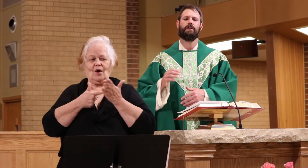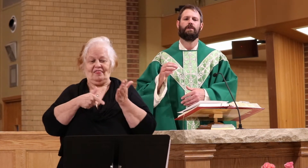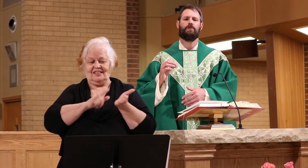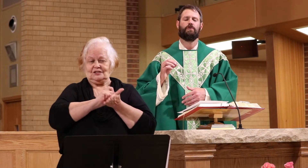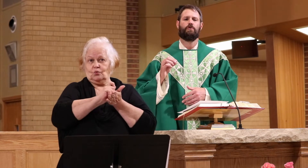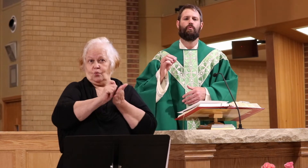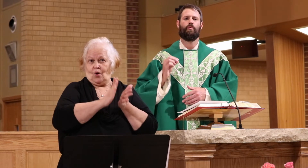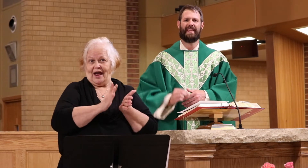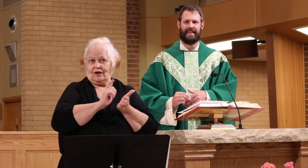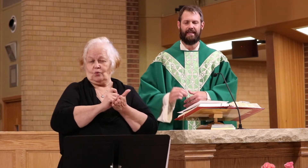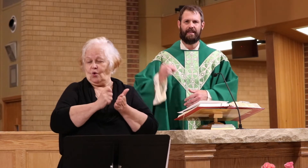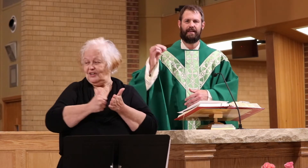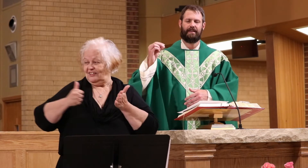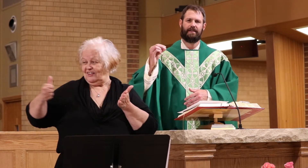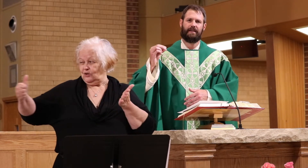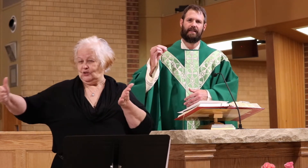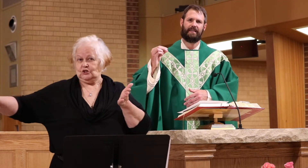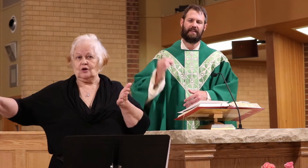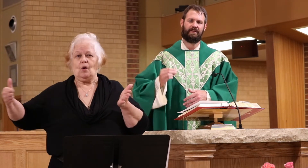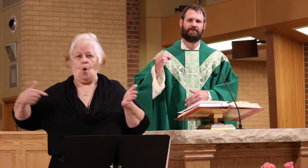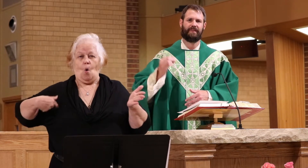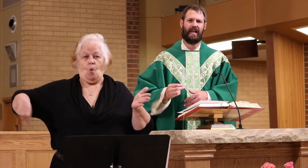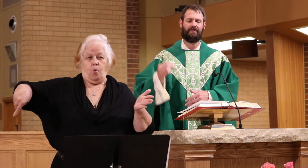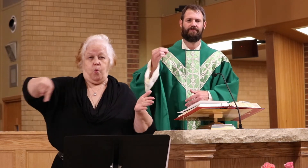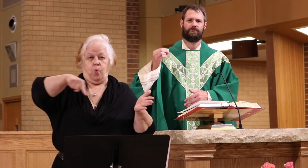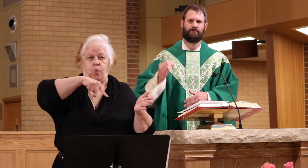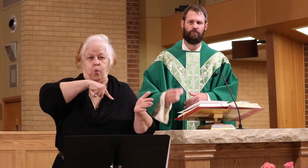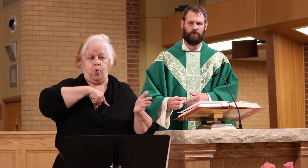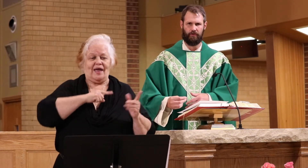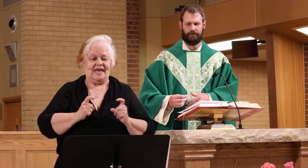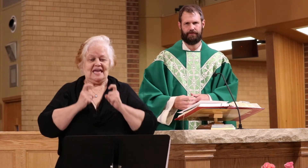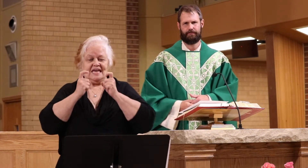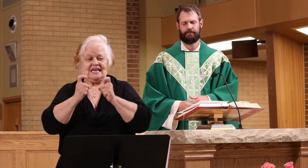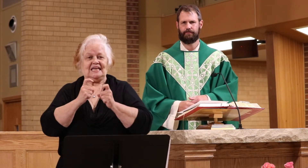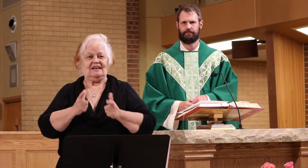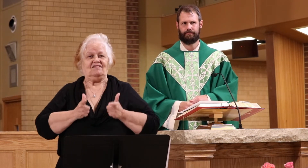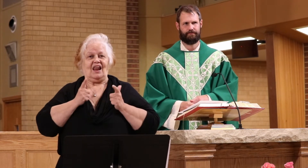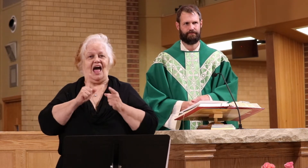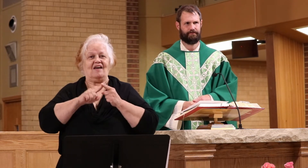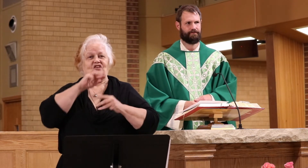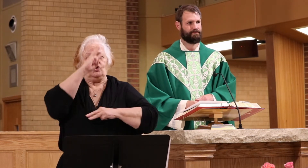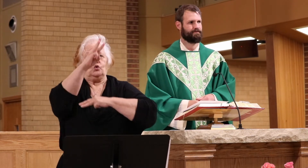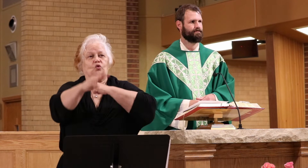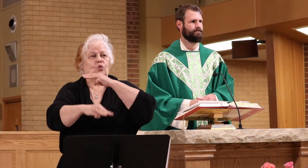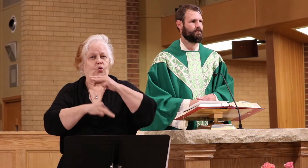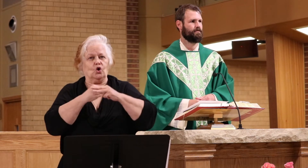wrote, we give life to the world.